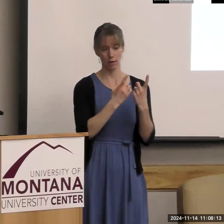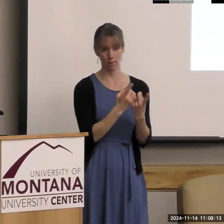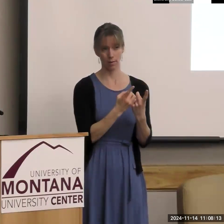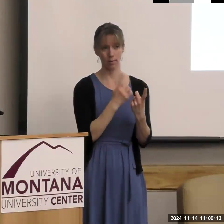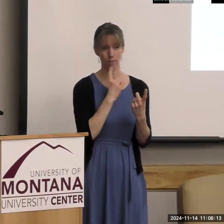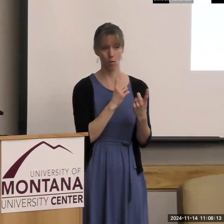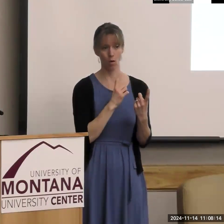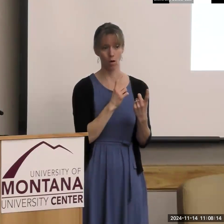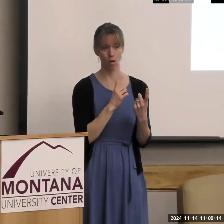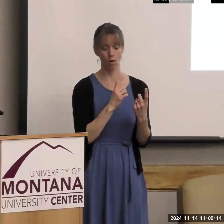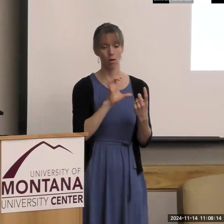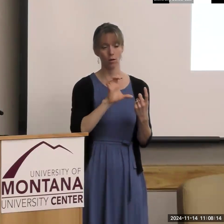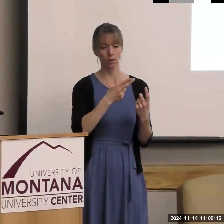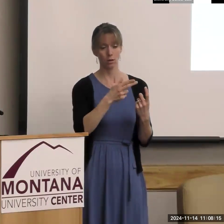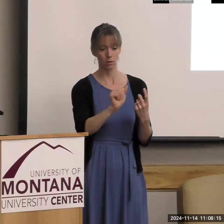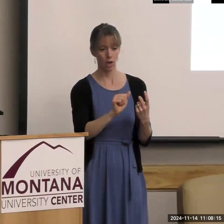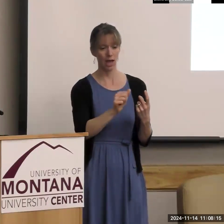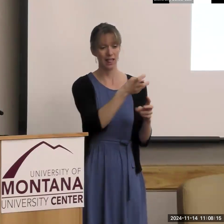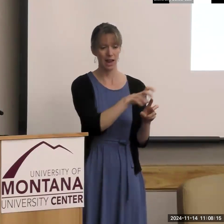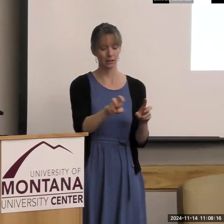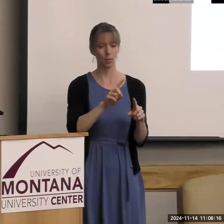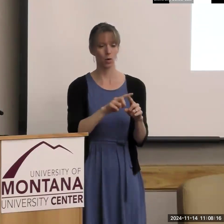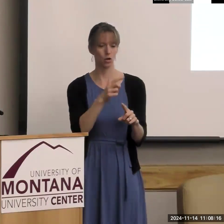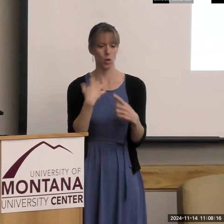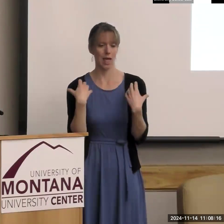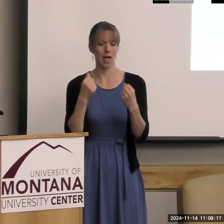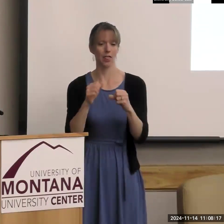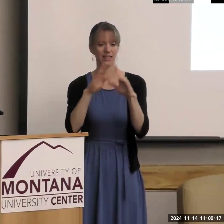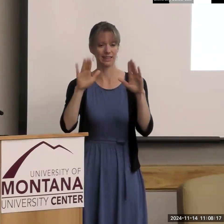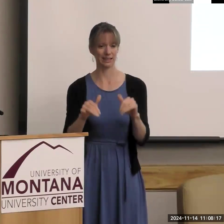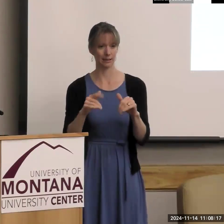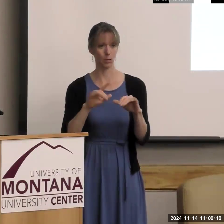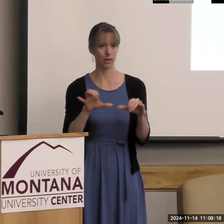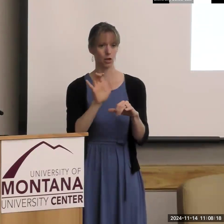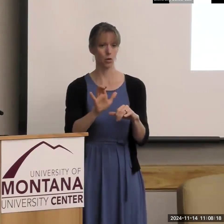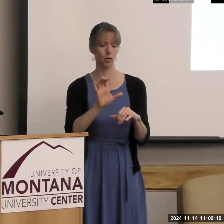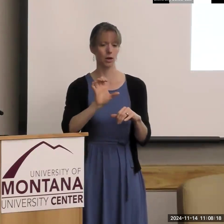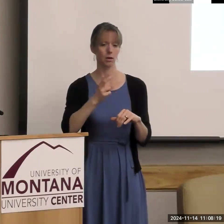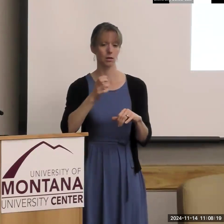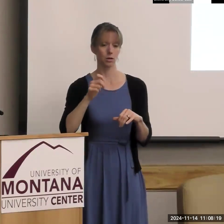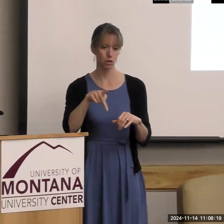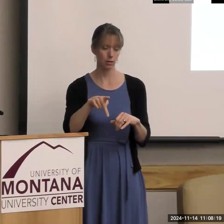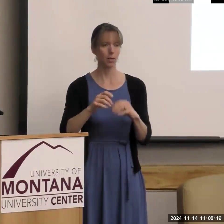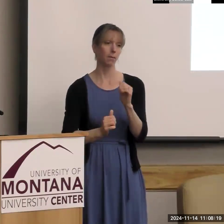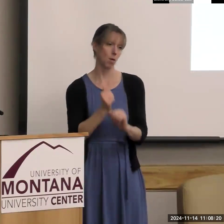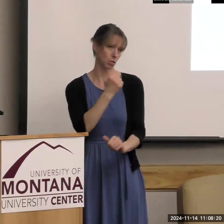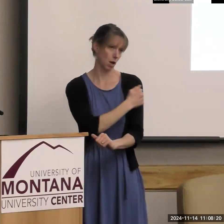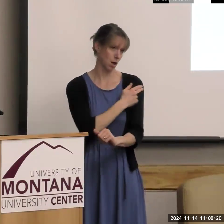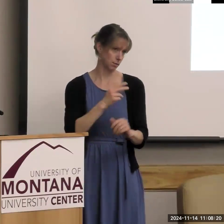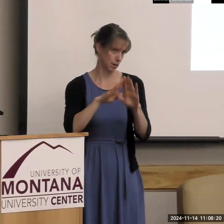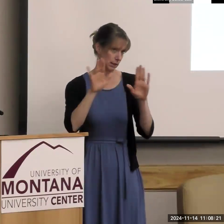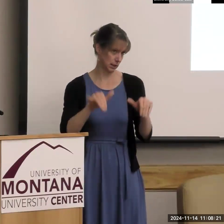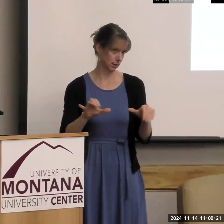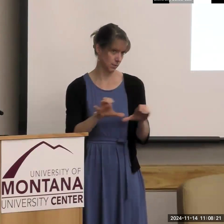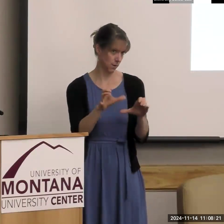assessment, export it to health systems, so that when they do their community health needs assessment, as most hospital systems do if they